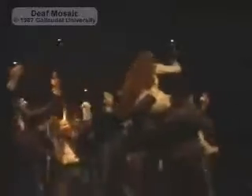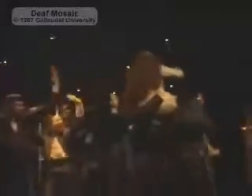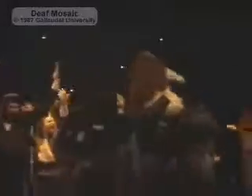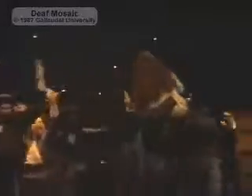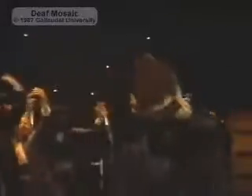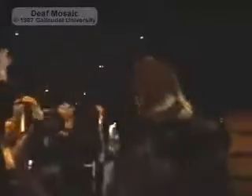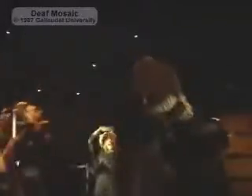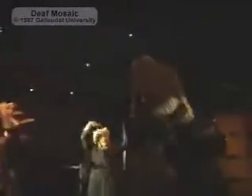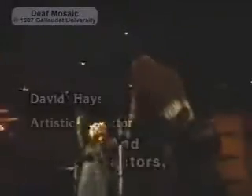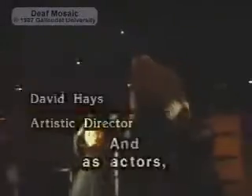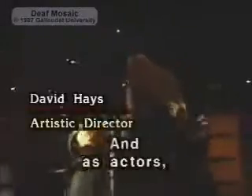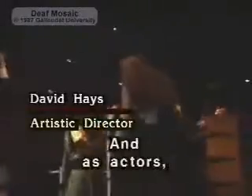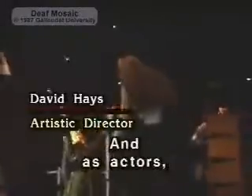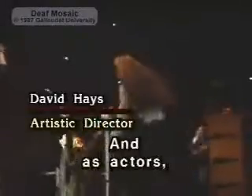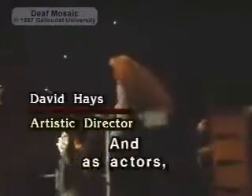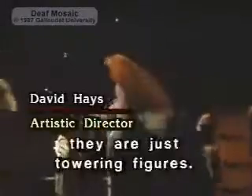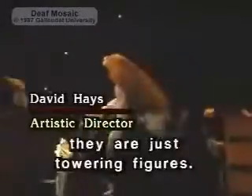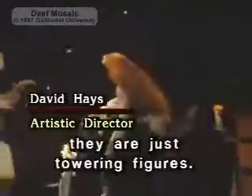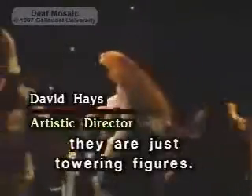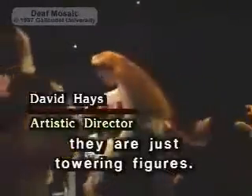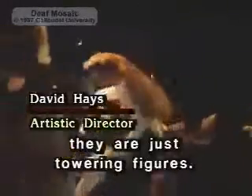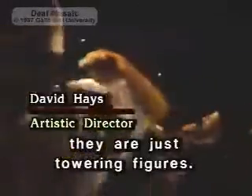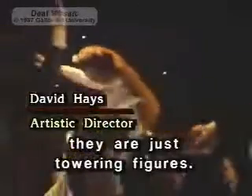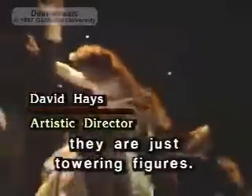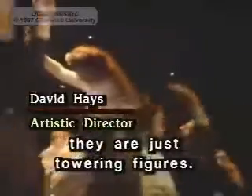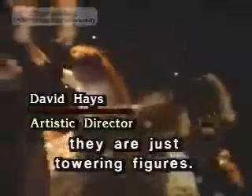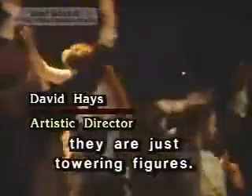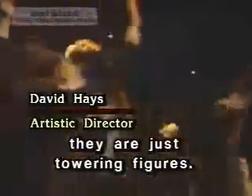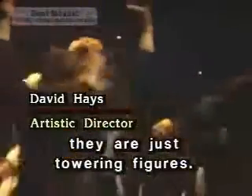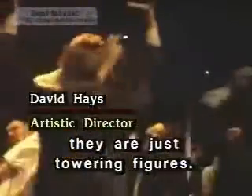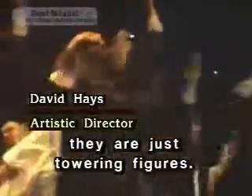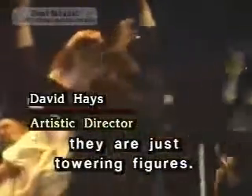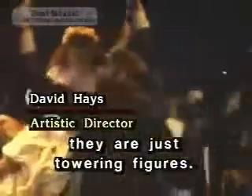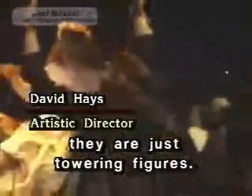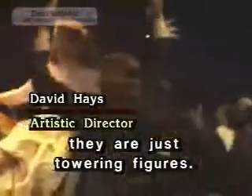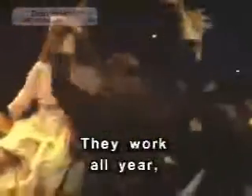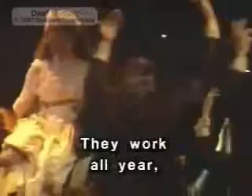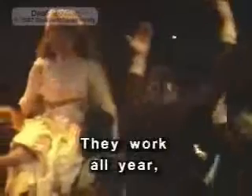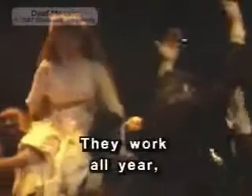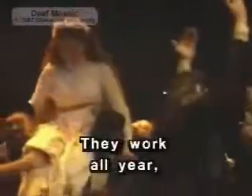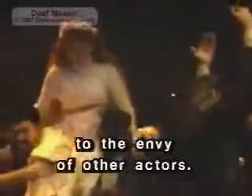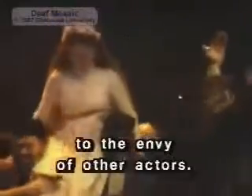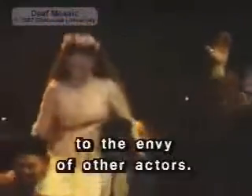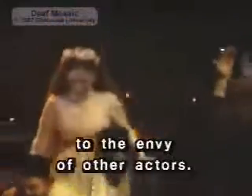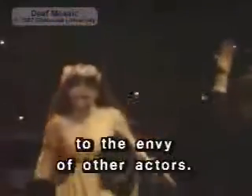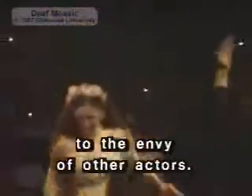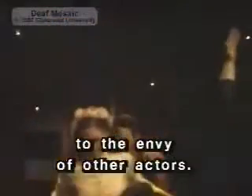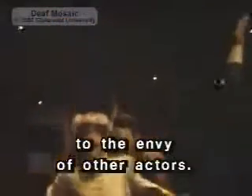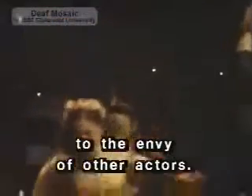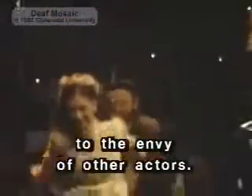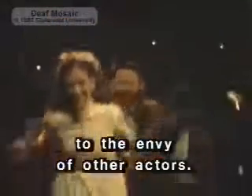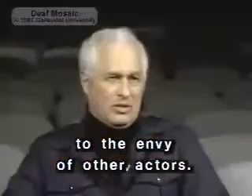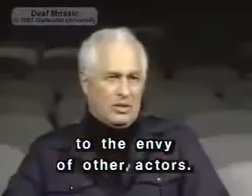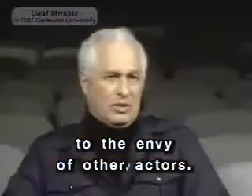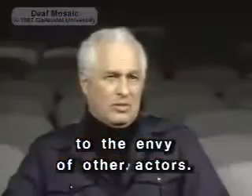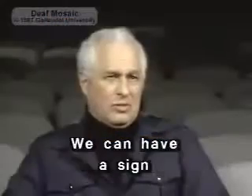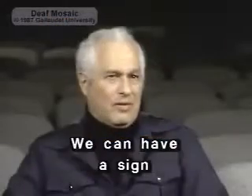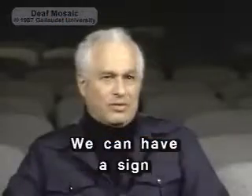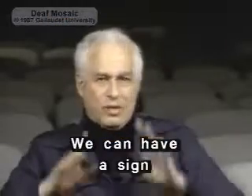And as actors, it's a talent. It's a We've got the award of the envy of other actors. We've got to look at